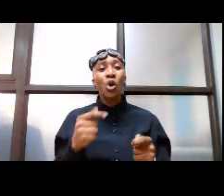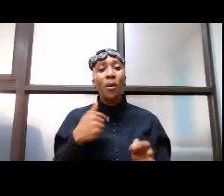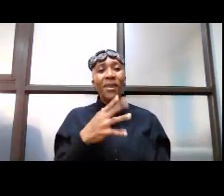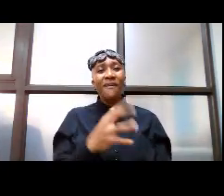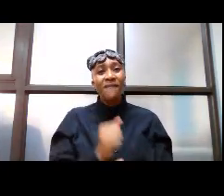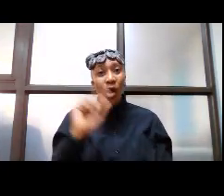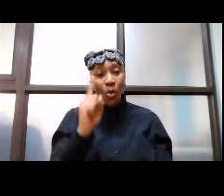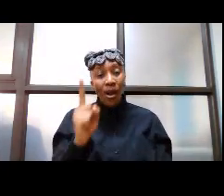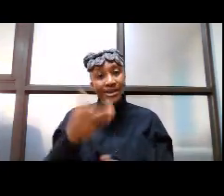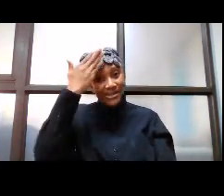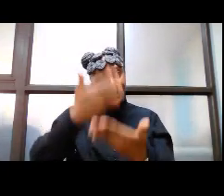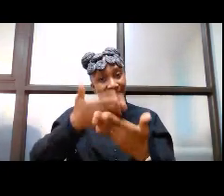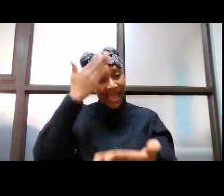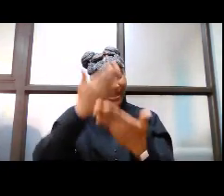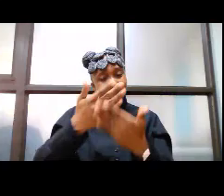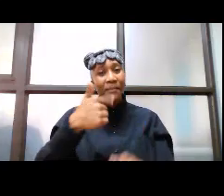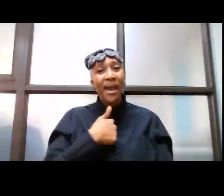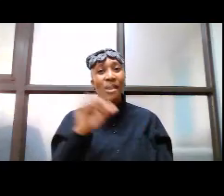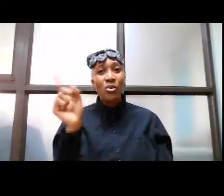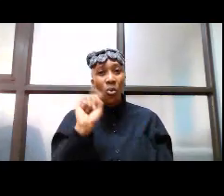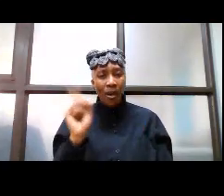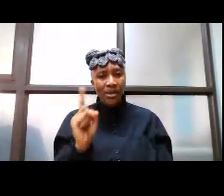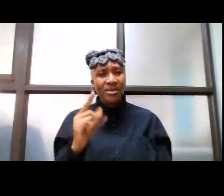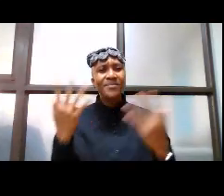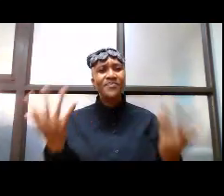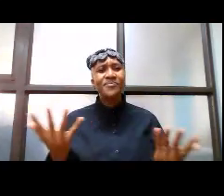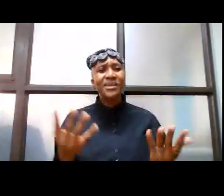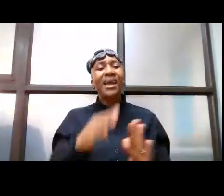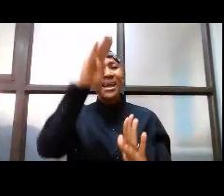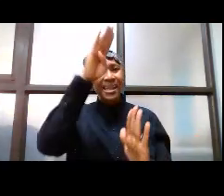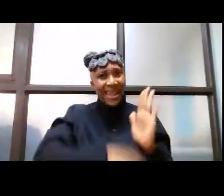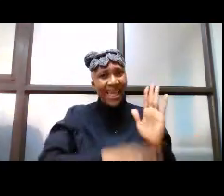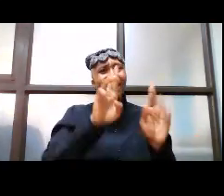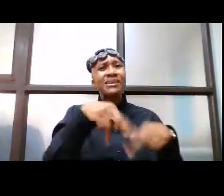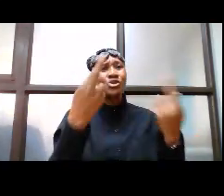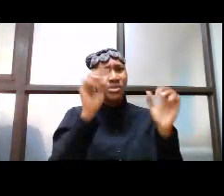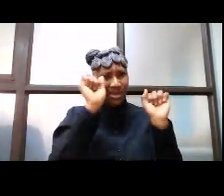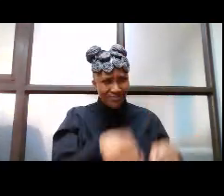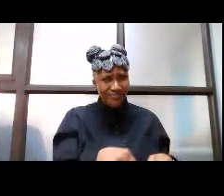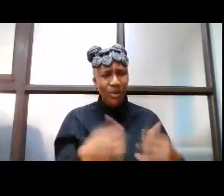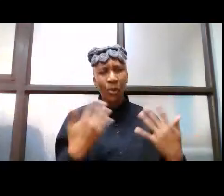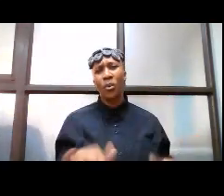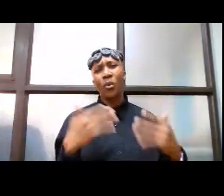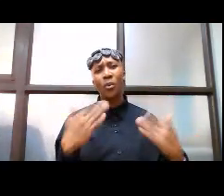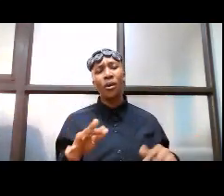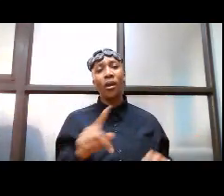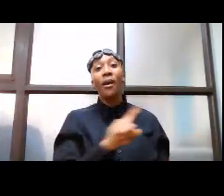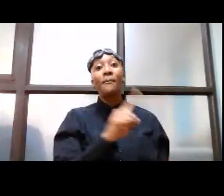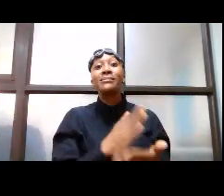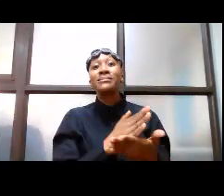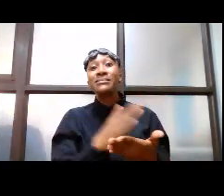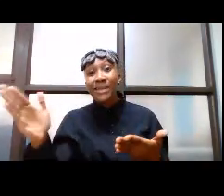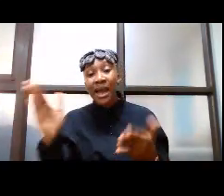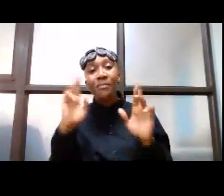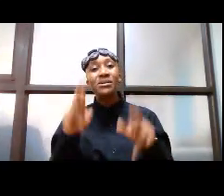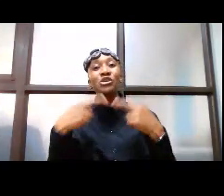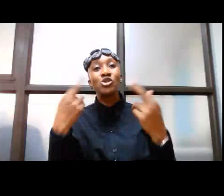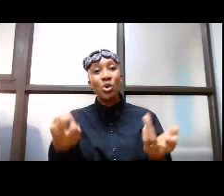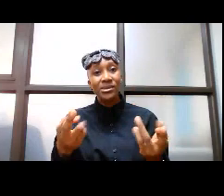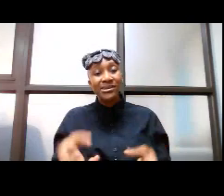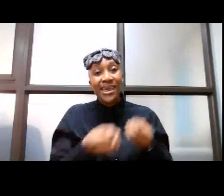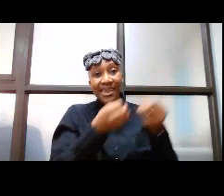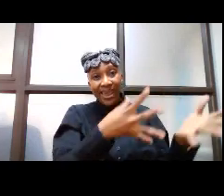study was that also is, in addition to lack of resources, some of the resources that are given to the